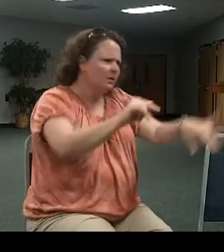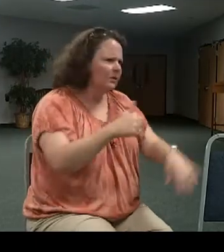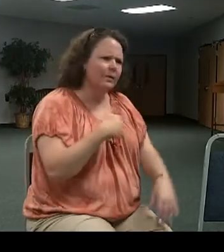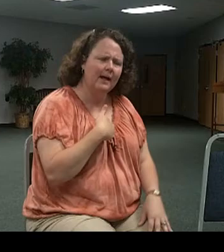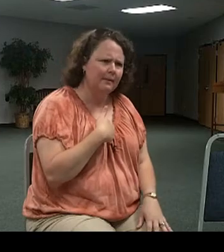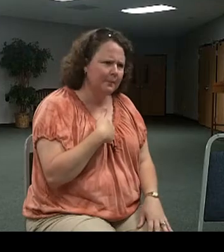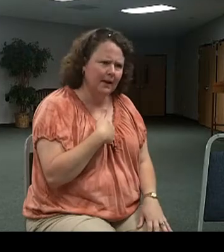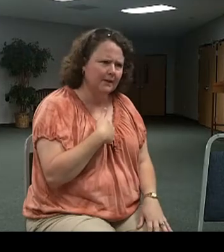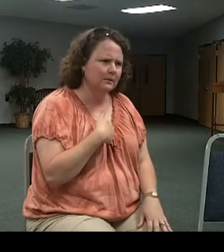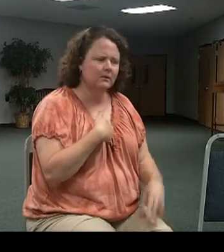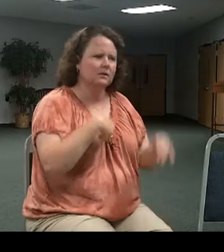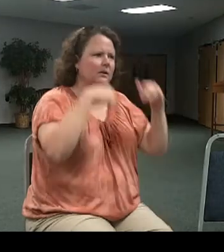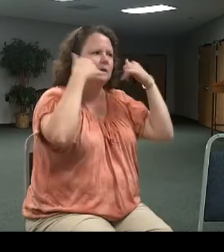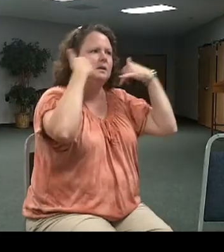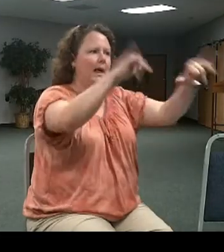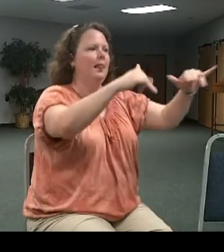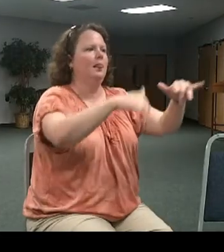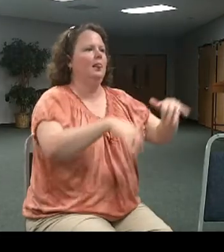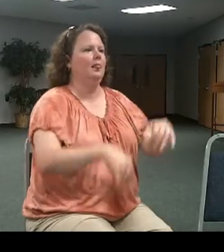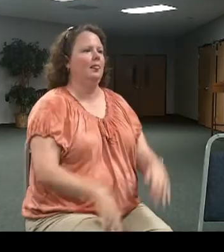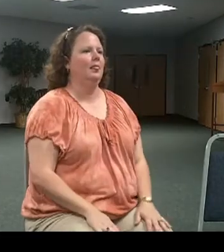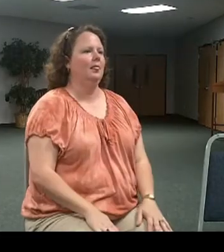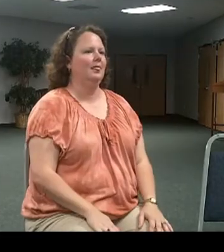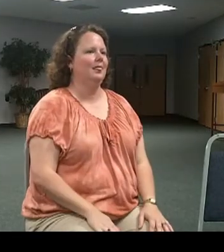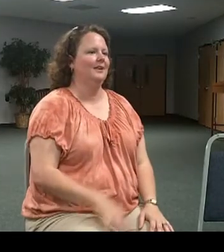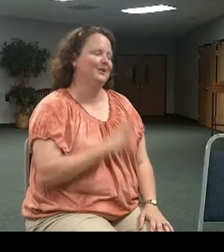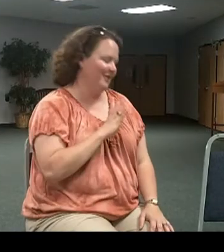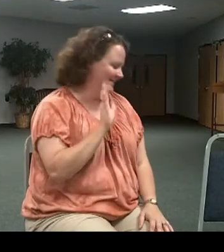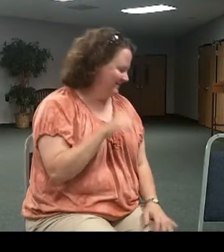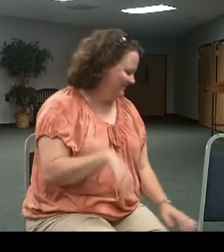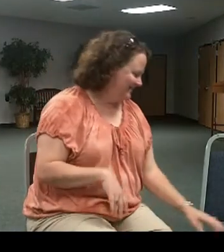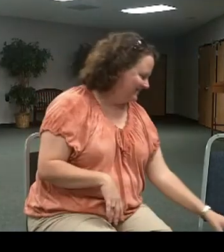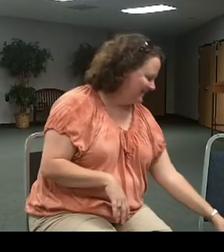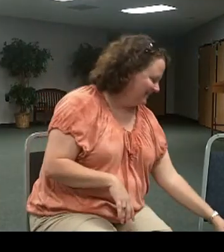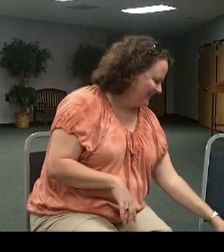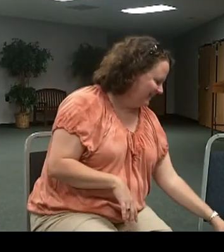Don't yell at me. Yell. Here.